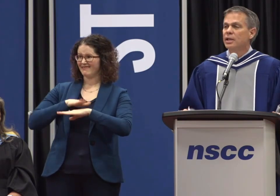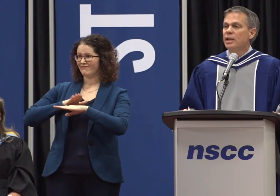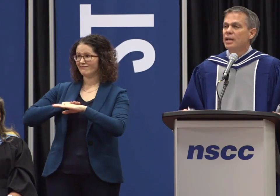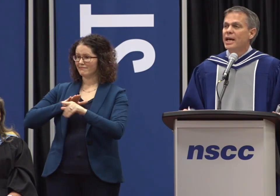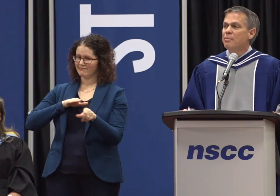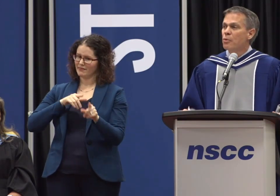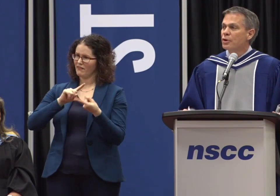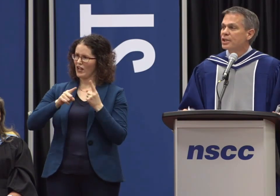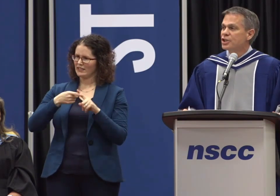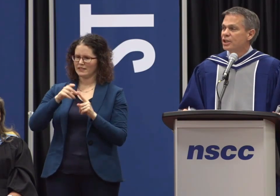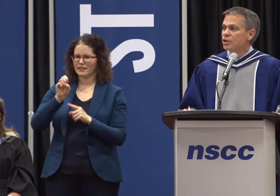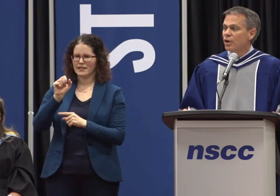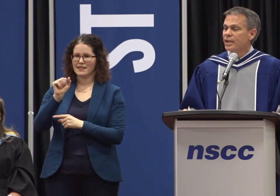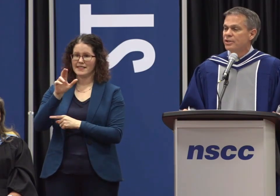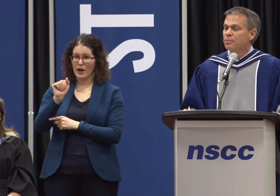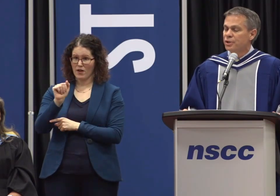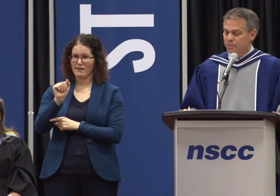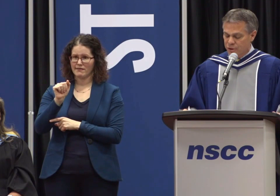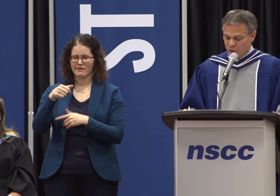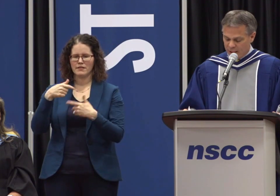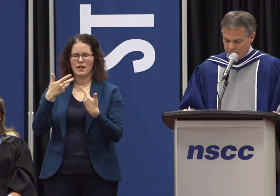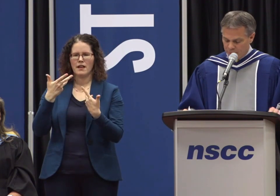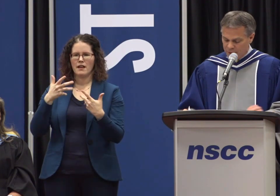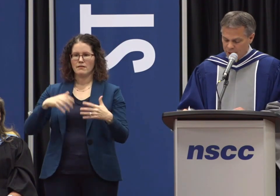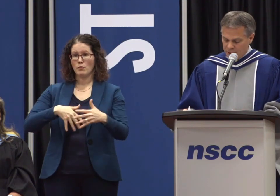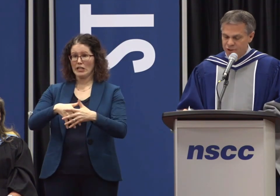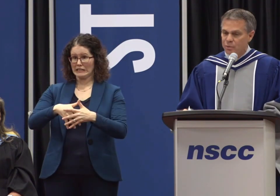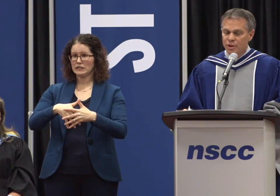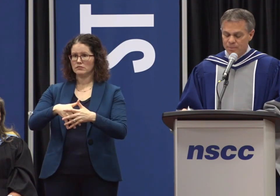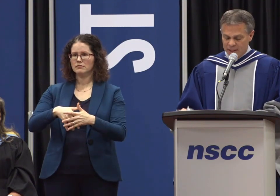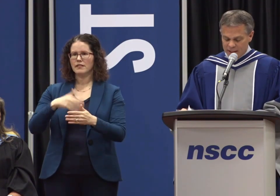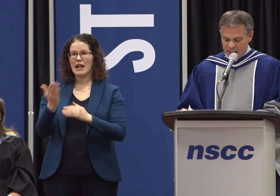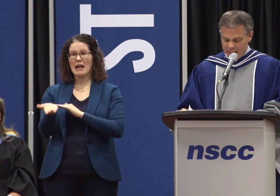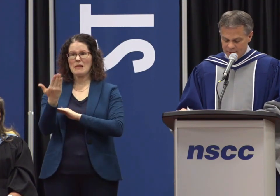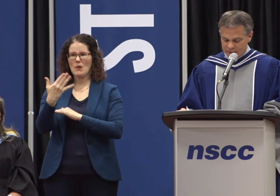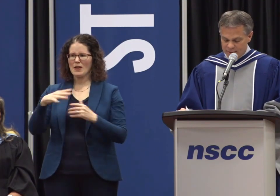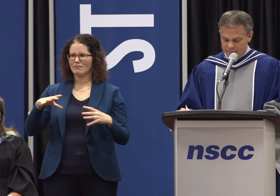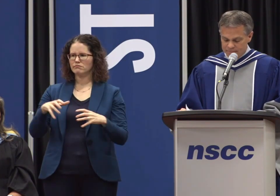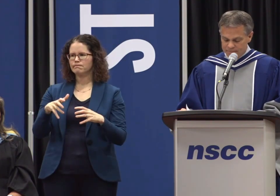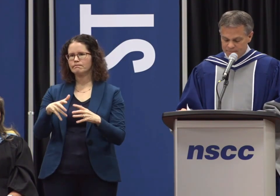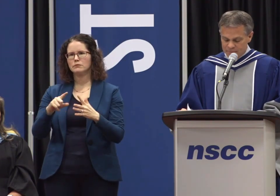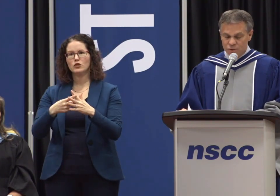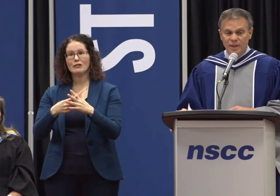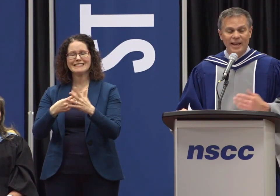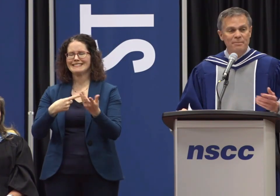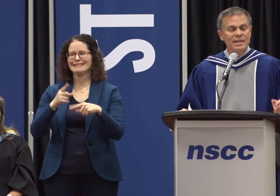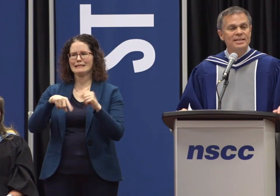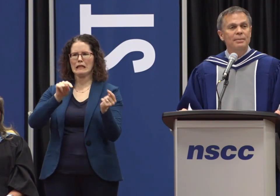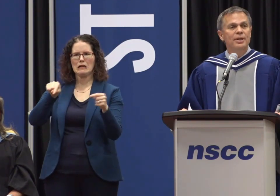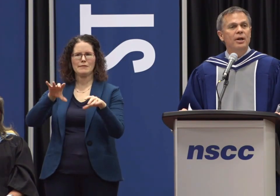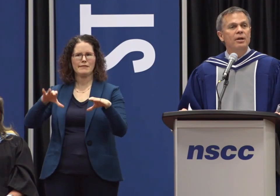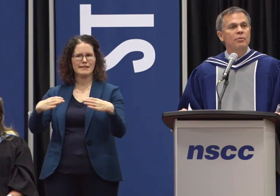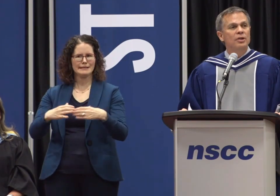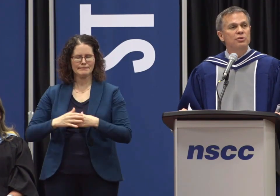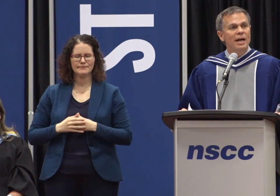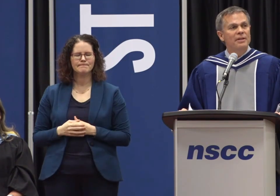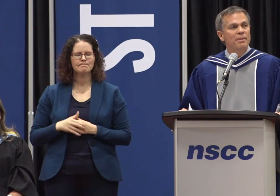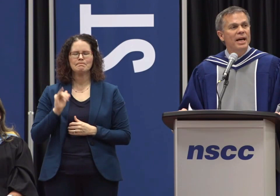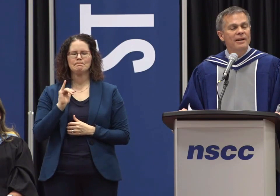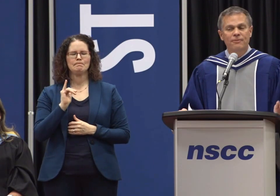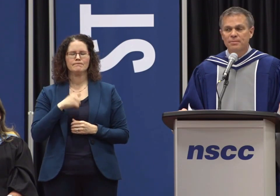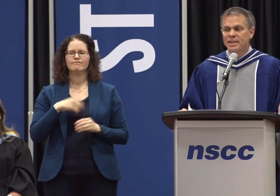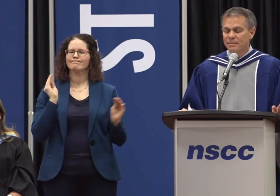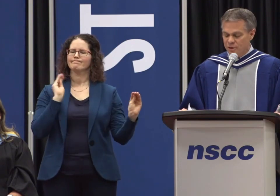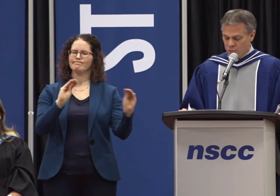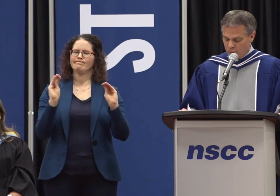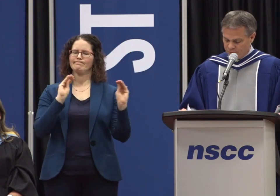child, and that morning she had gone into premature labor and she wouldn't be to class. So I gave my seminar, and while driving